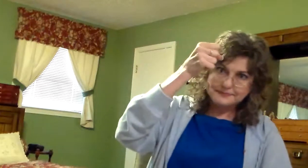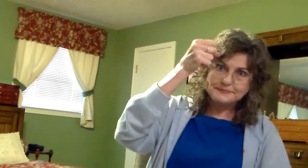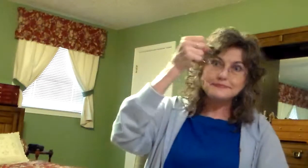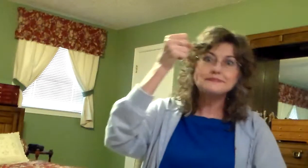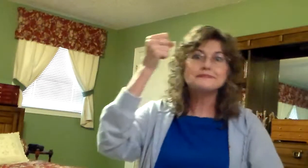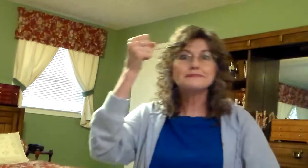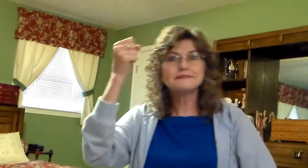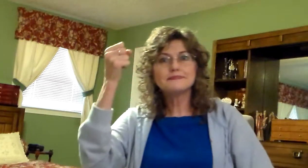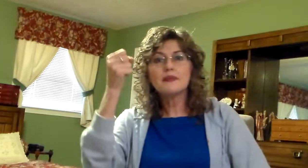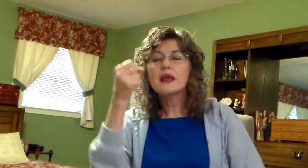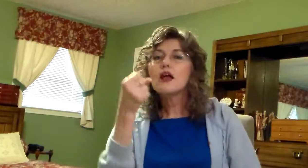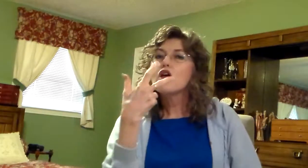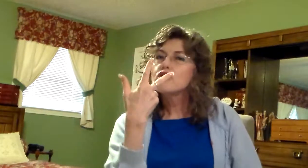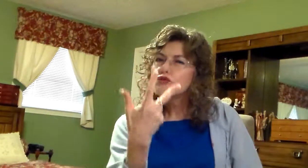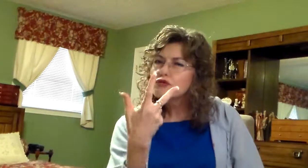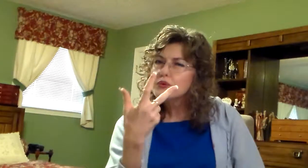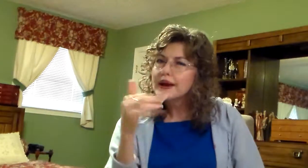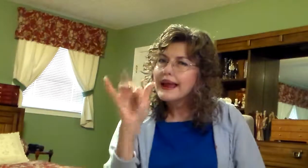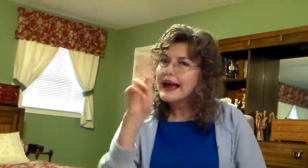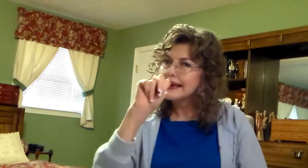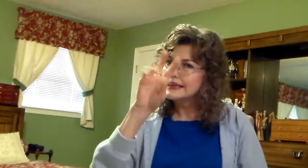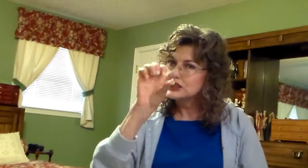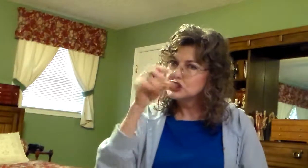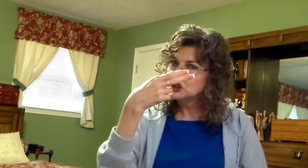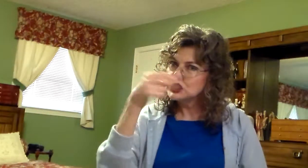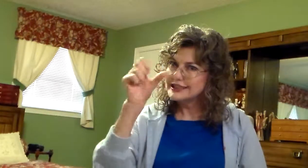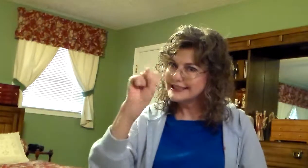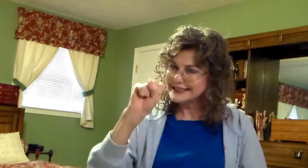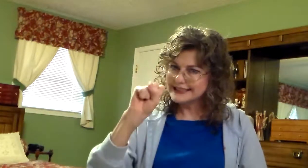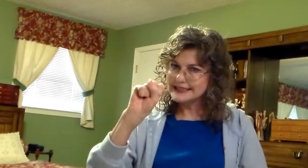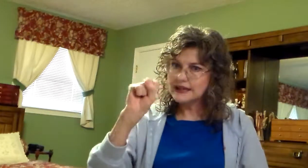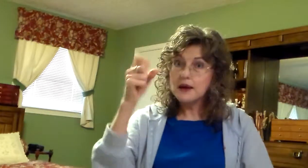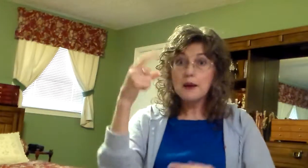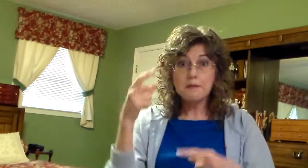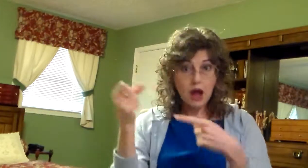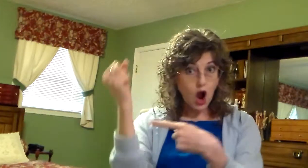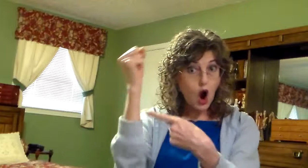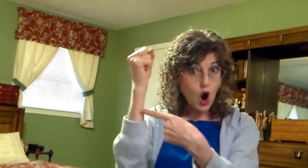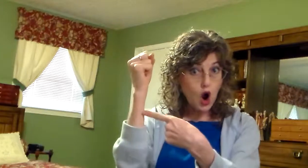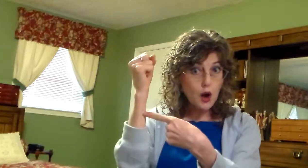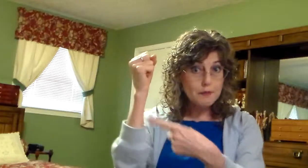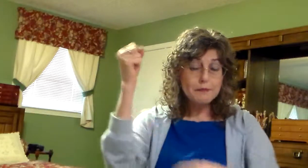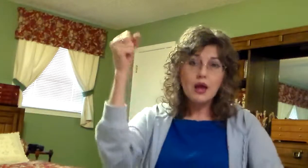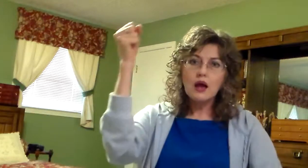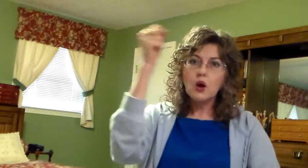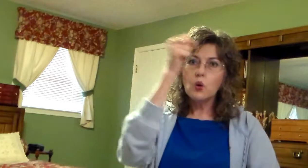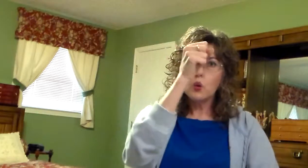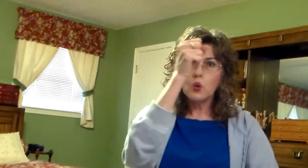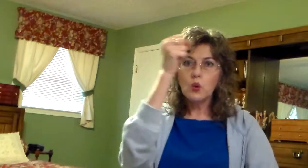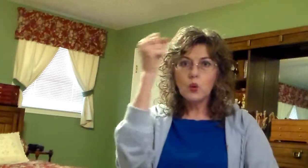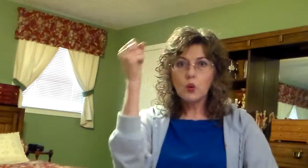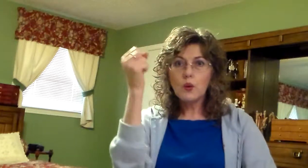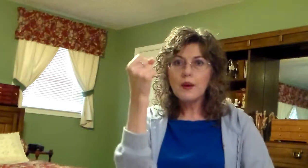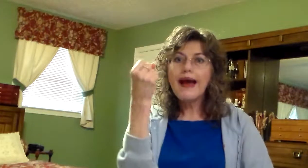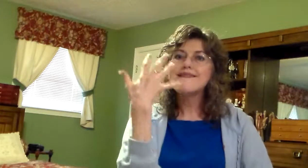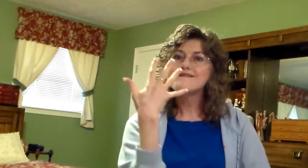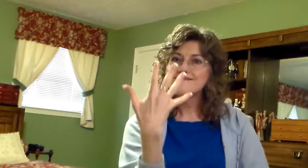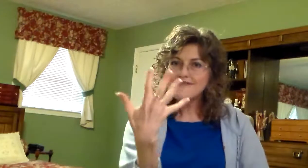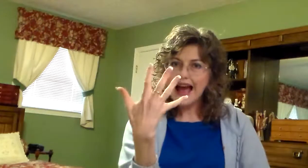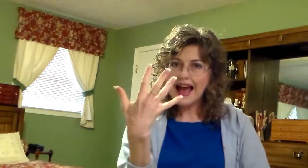inches. And my arm that holds my torch sways back and forth about 5 inches. But that's only when the